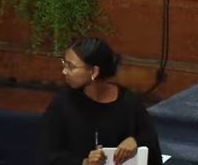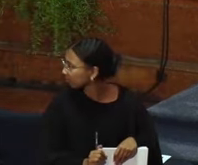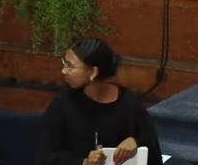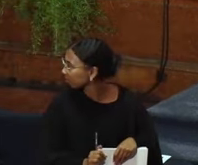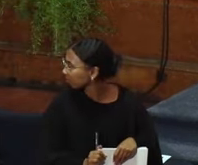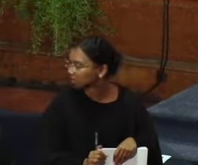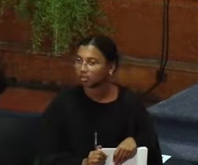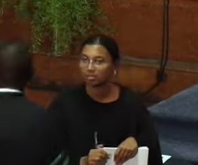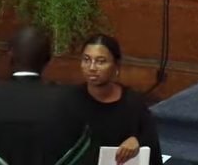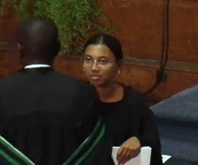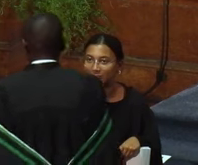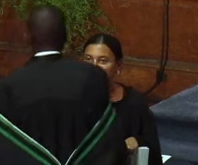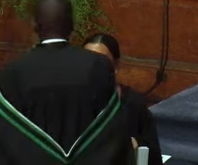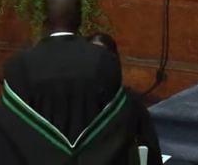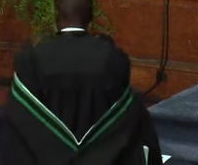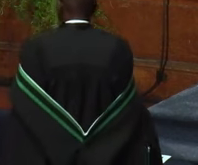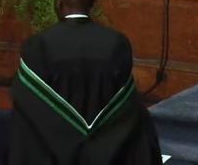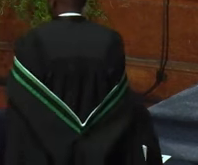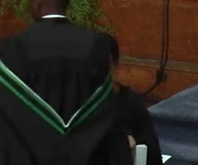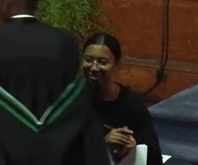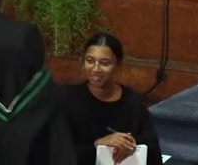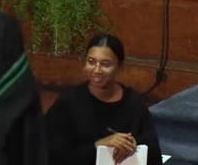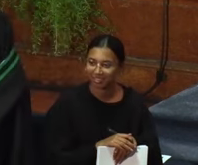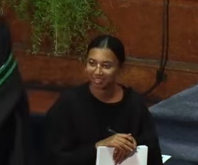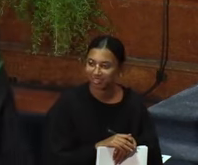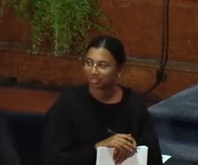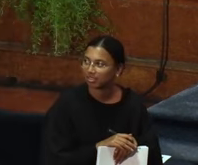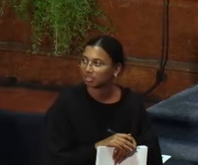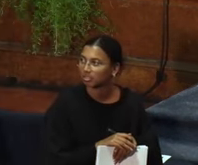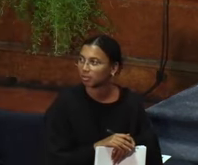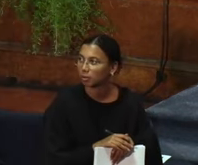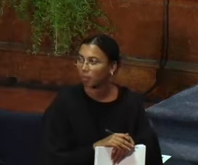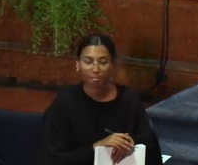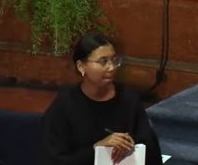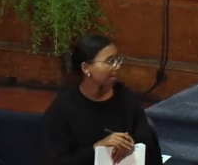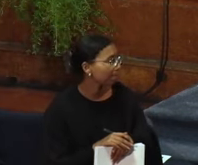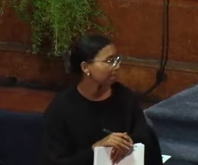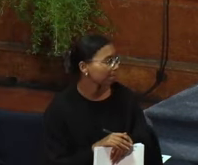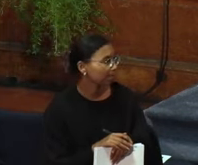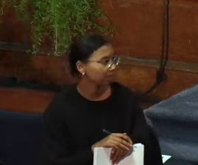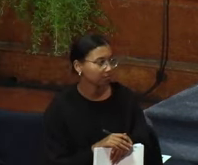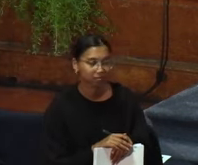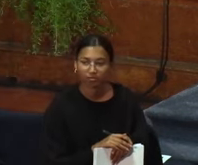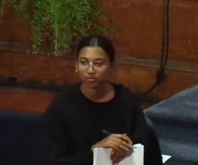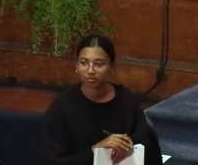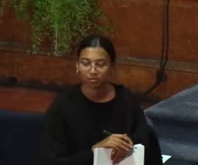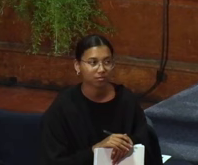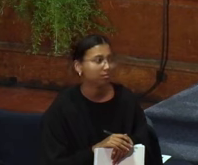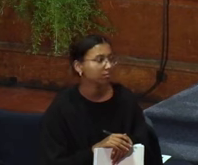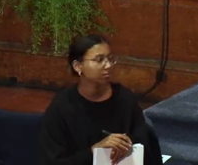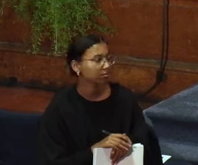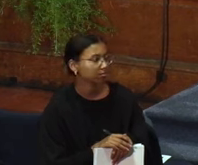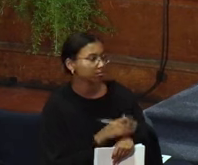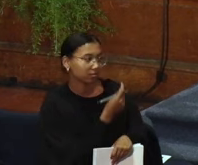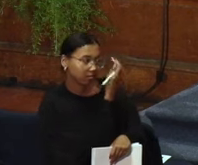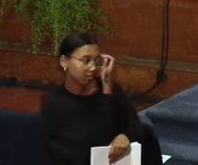For a Bachelor of Science, Honours in Geographical Information Systems, Natangwe Pendapala